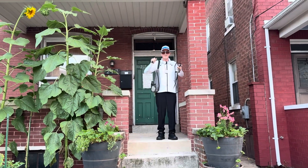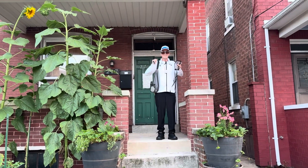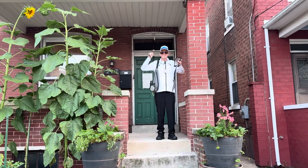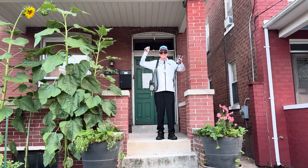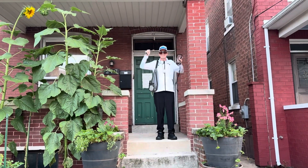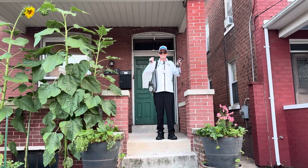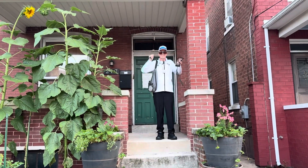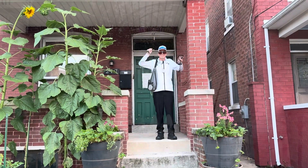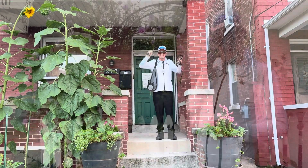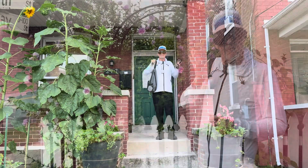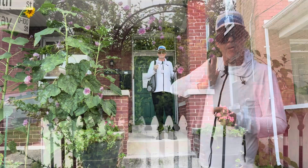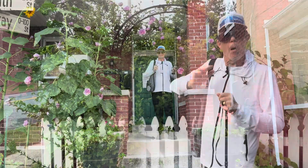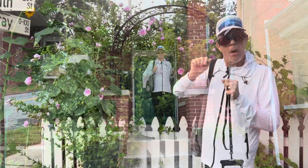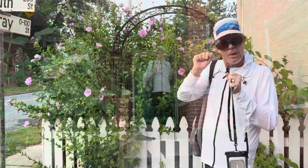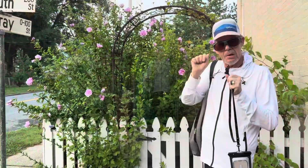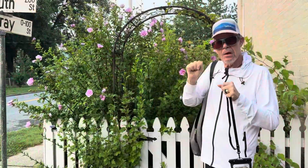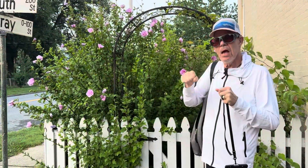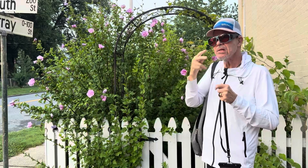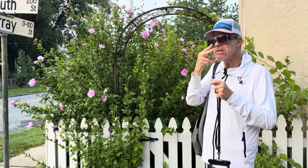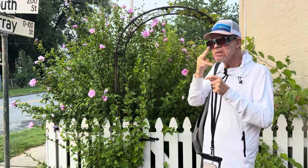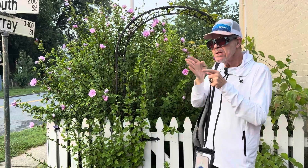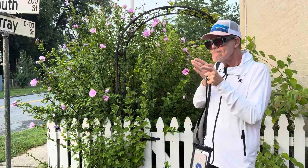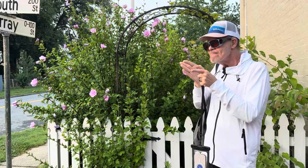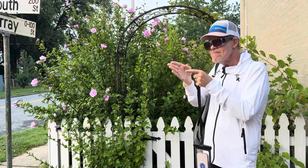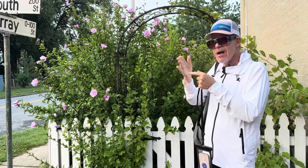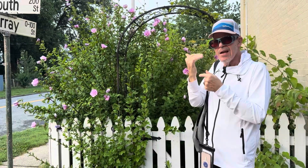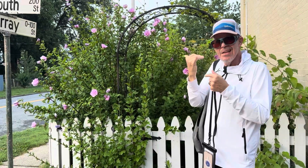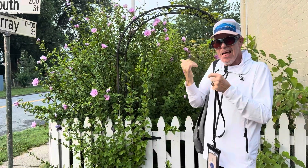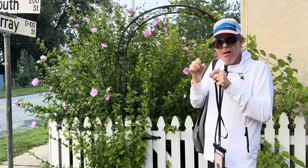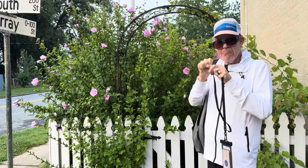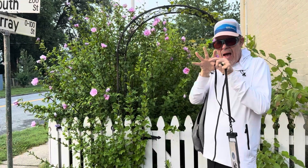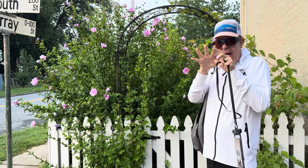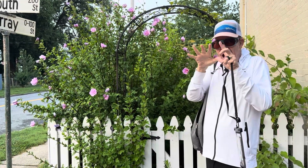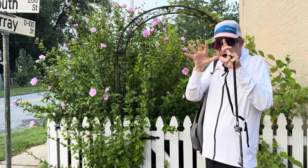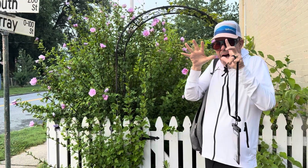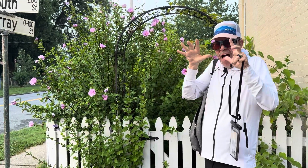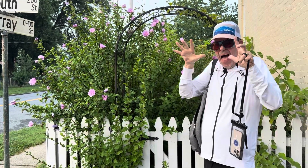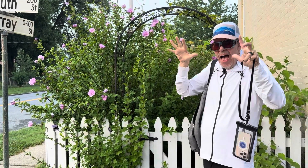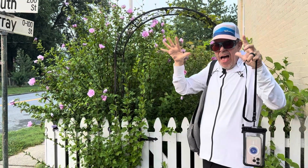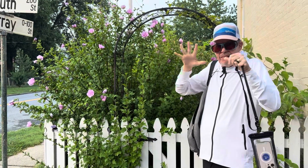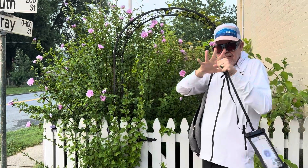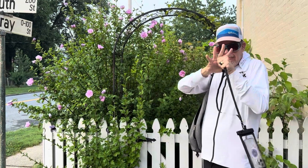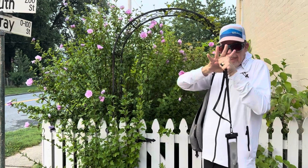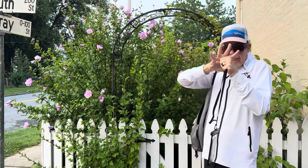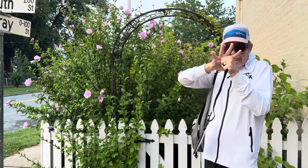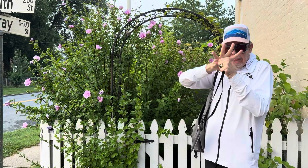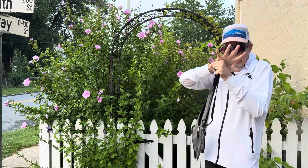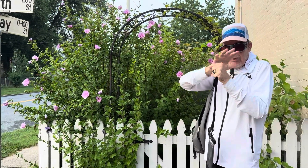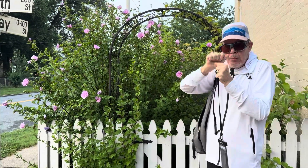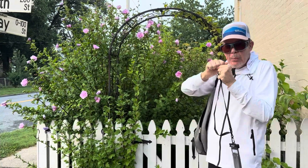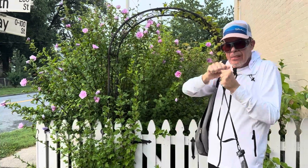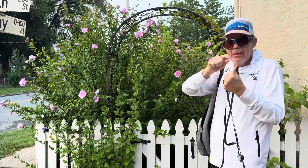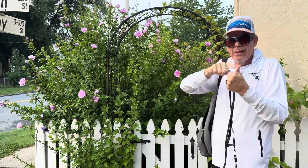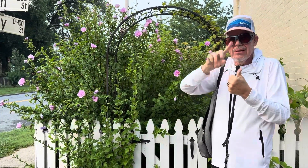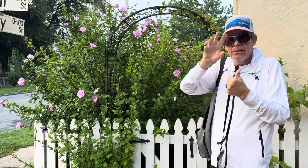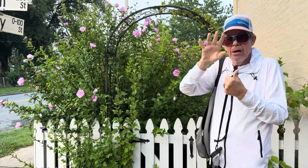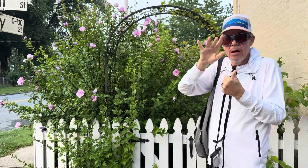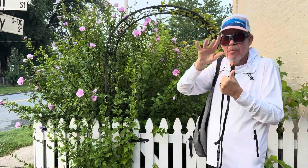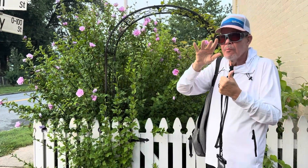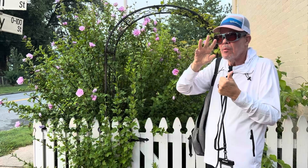Time to walk and exercise. We used to be able to see through this garden, but it has gone wild. It's full